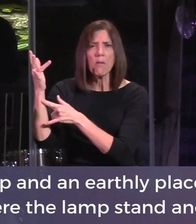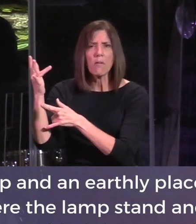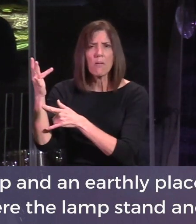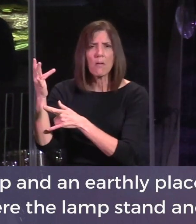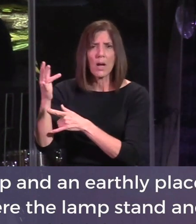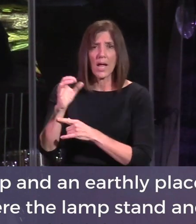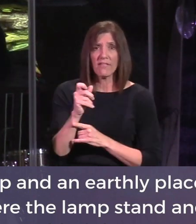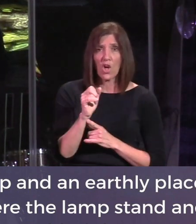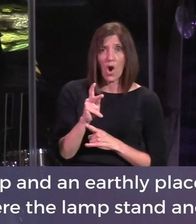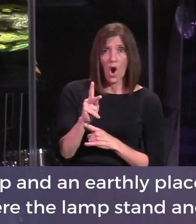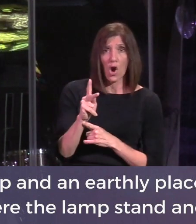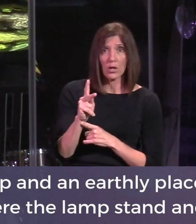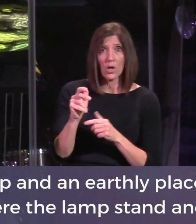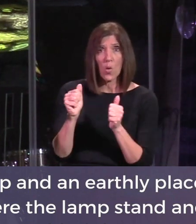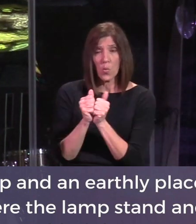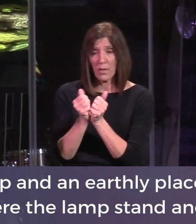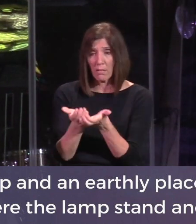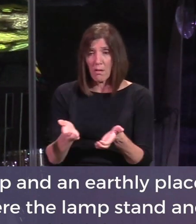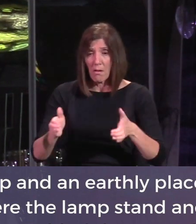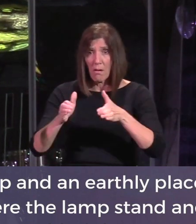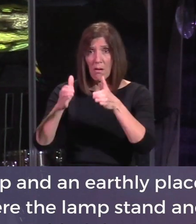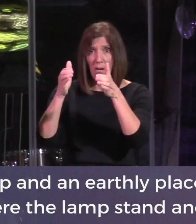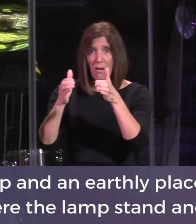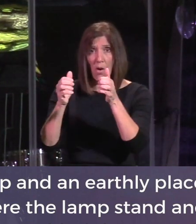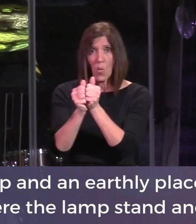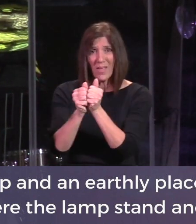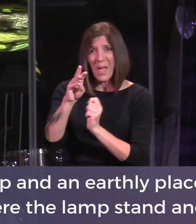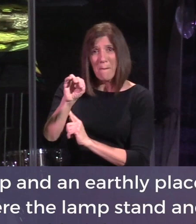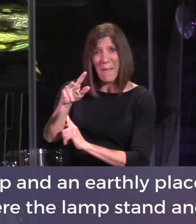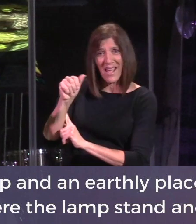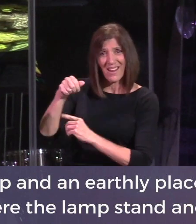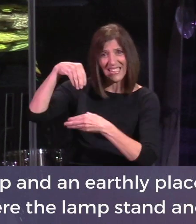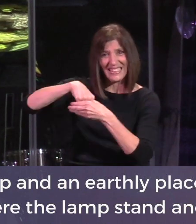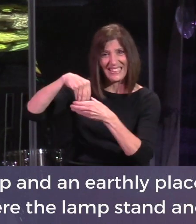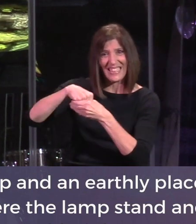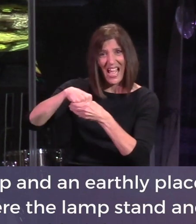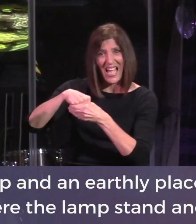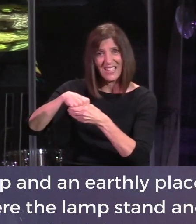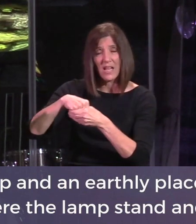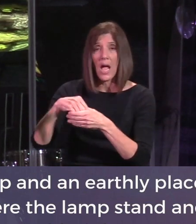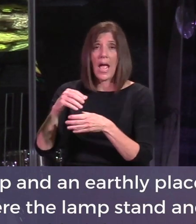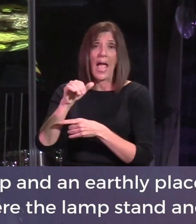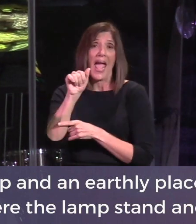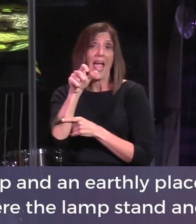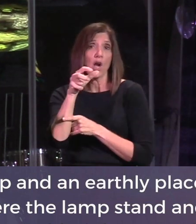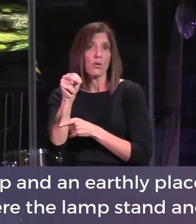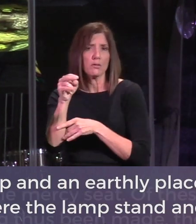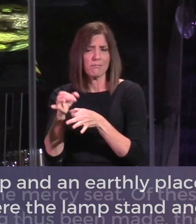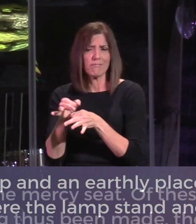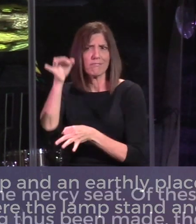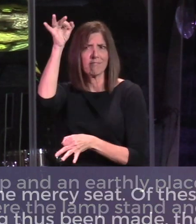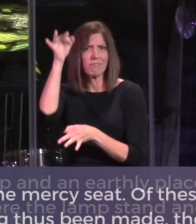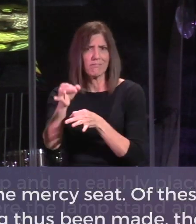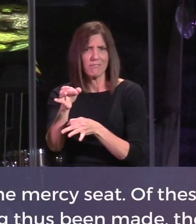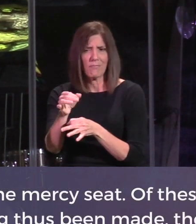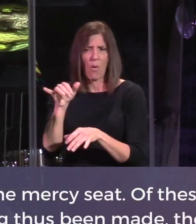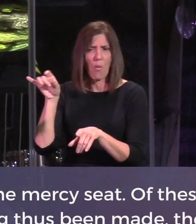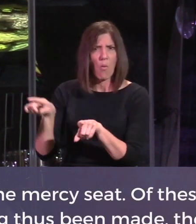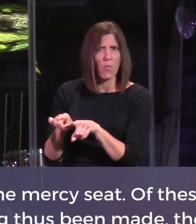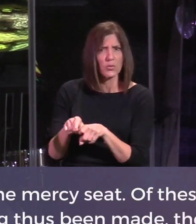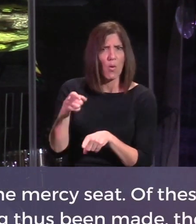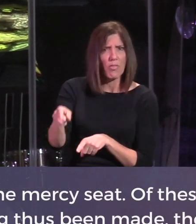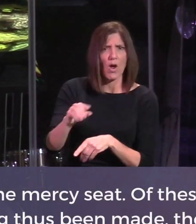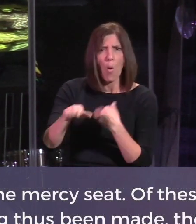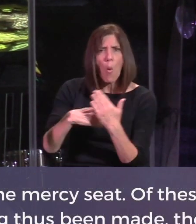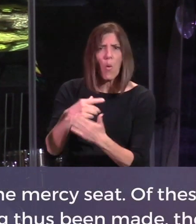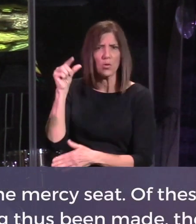in which was a golden urn holding the manna and Aaron's staff that budded. and the tablets of the covenant.